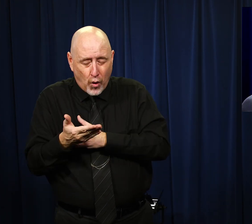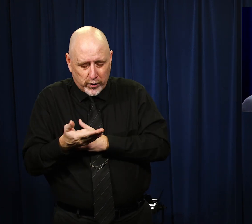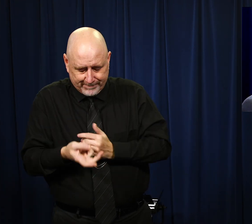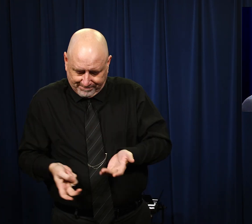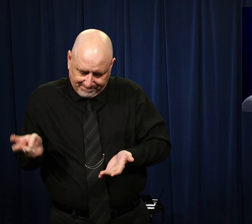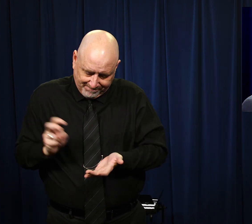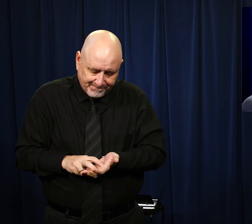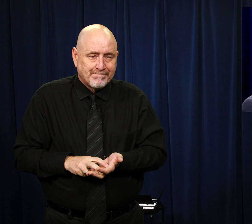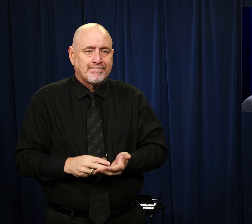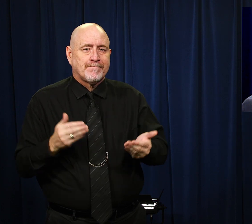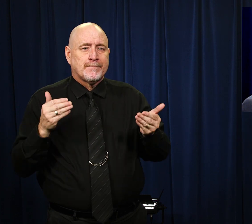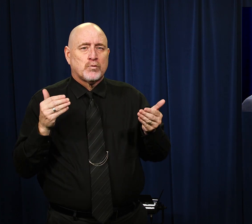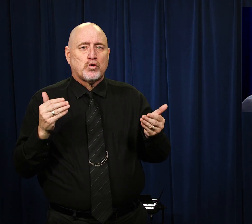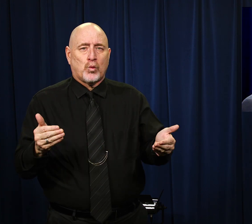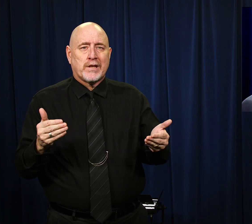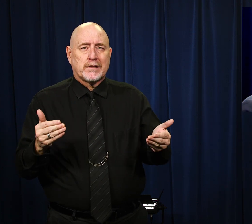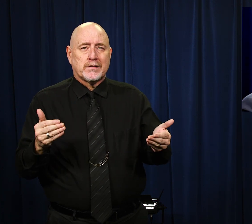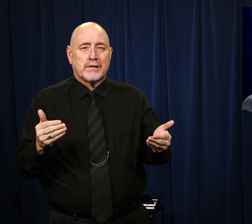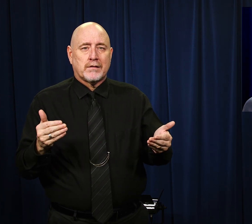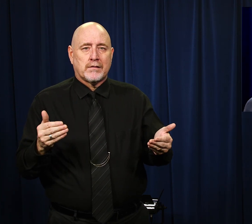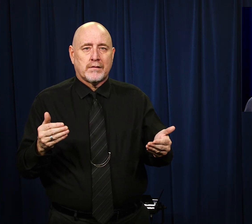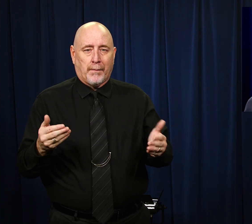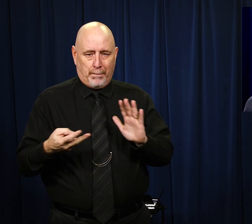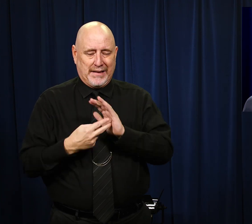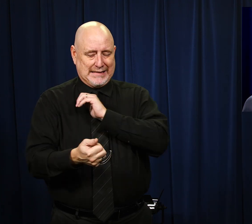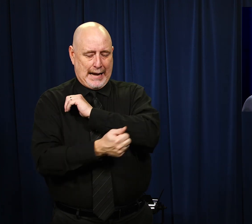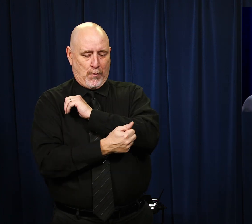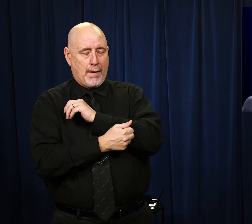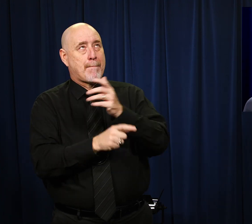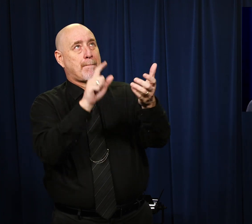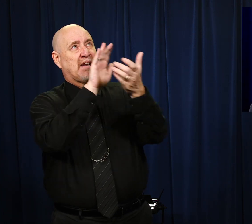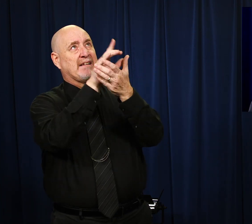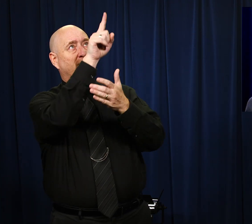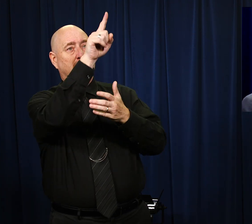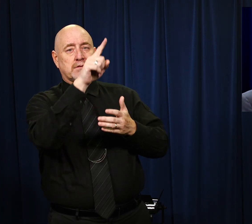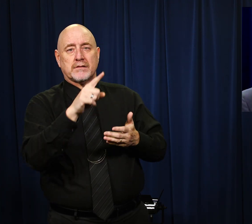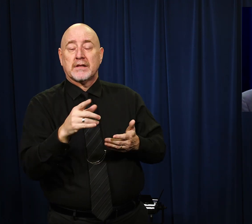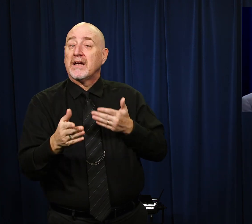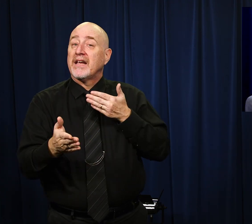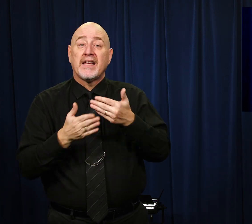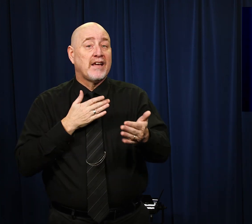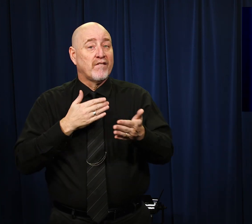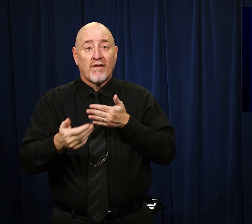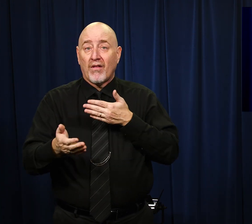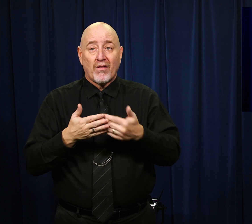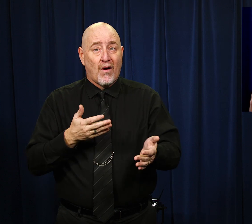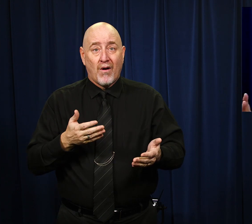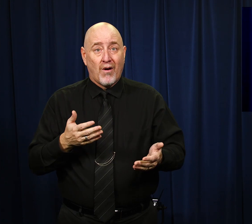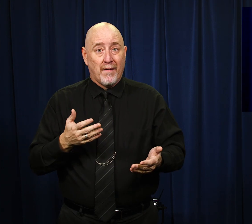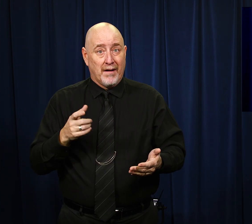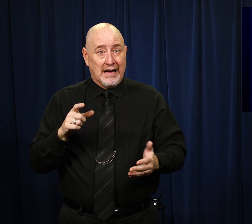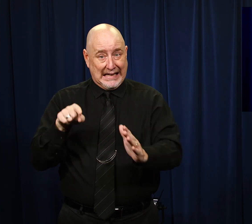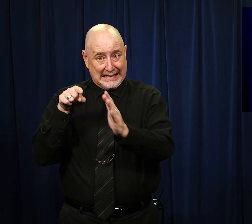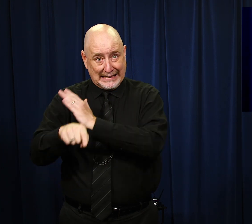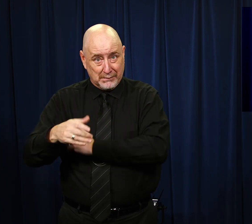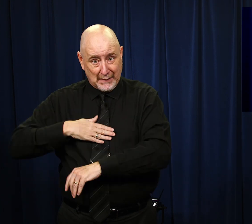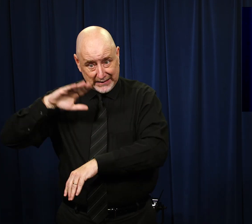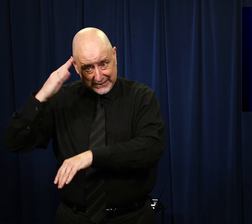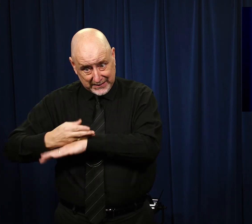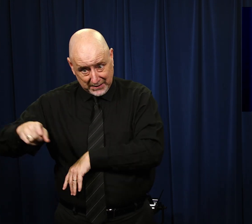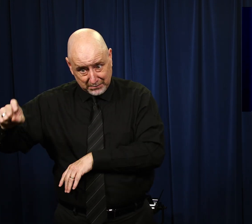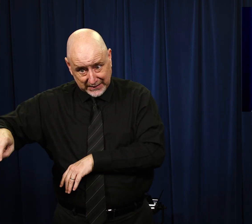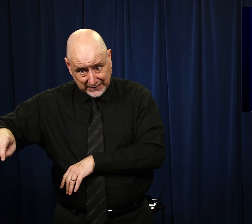in order to do it. You see, he believes that even though he would kill this son of